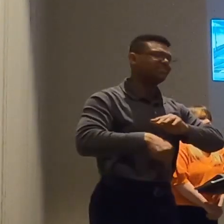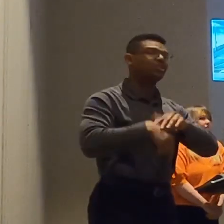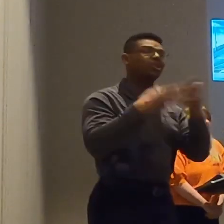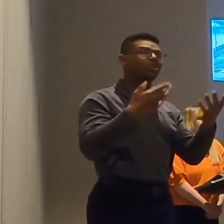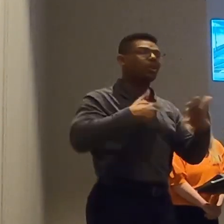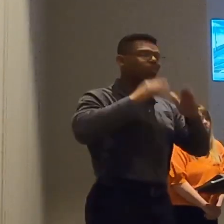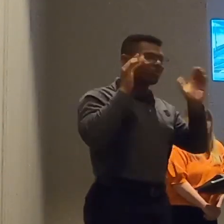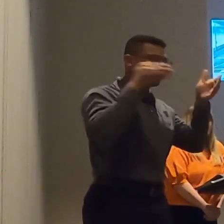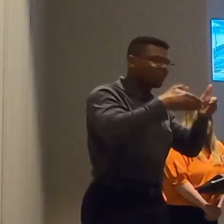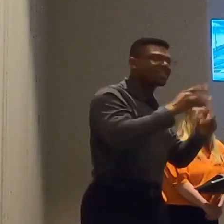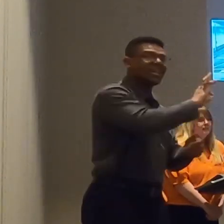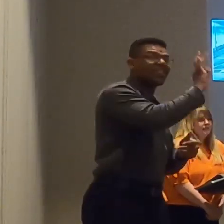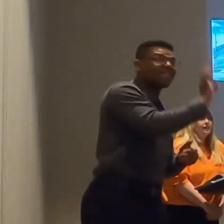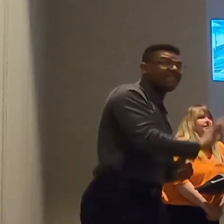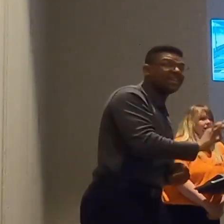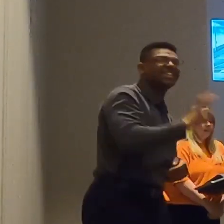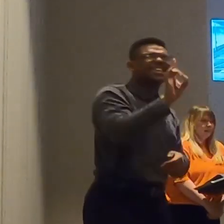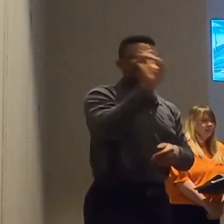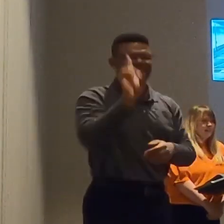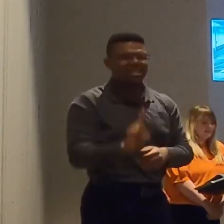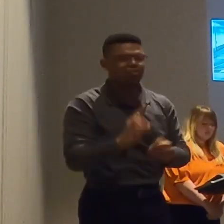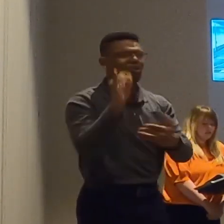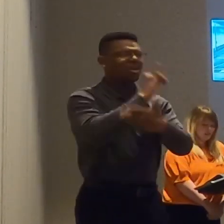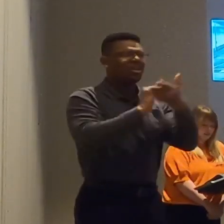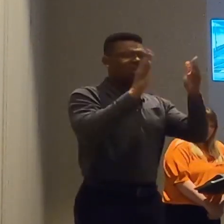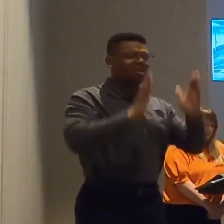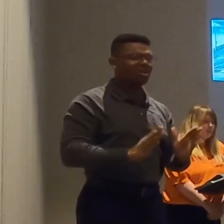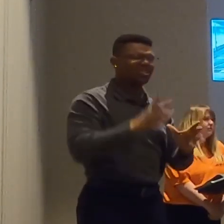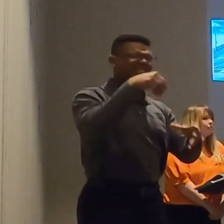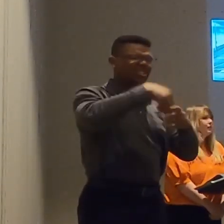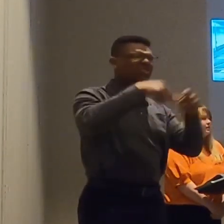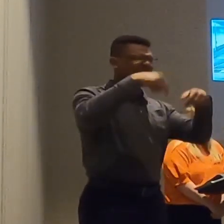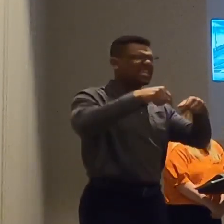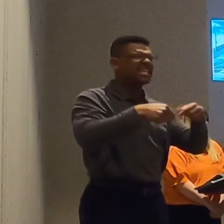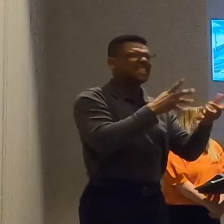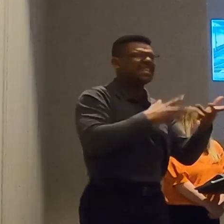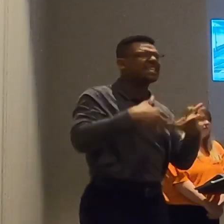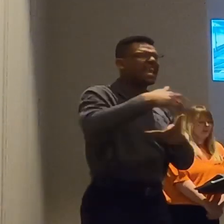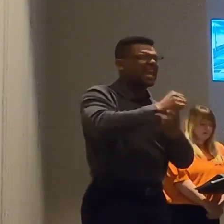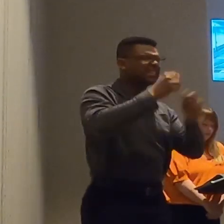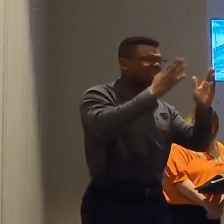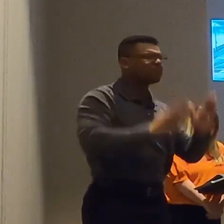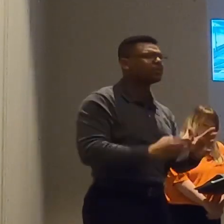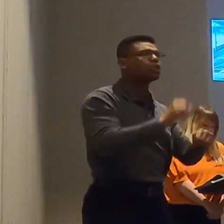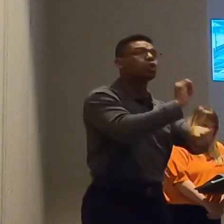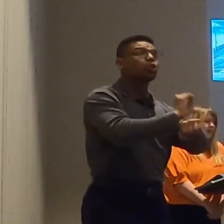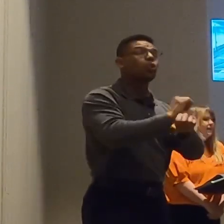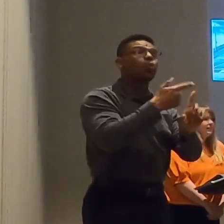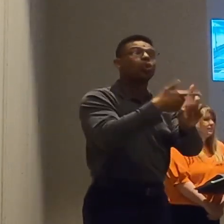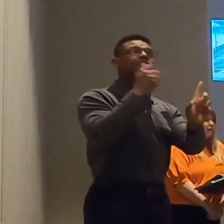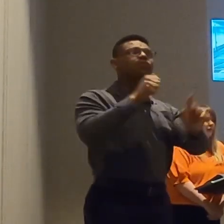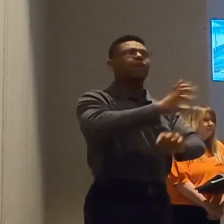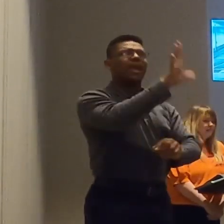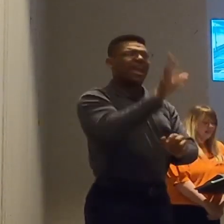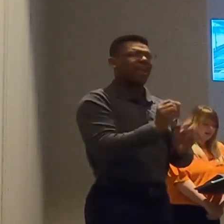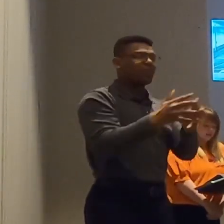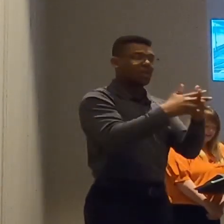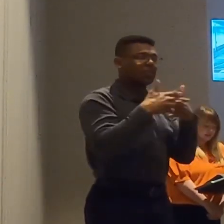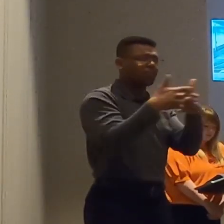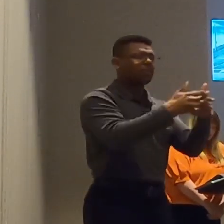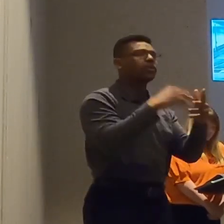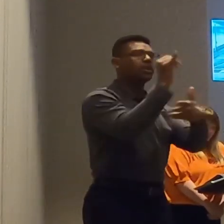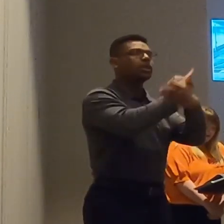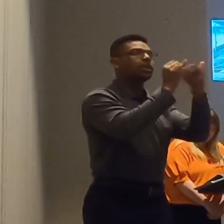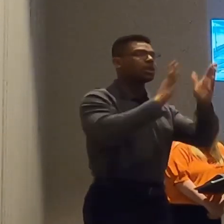focus on the Flint and Detroit artists that are in this exhibition, Expressions, works on paper by African American artists. That's in our graphics